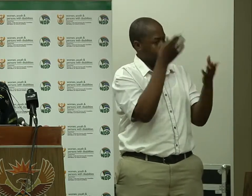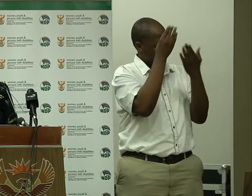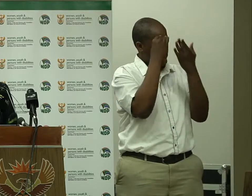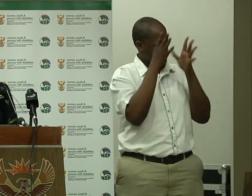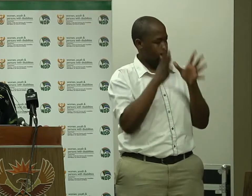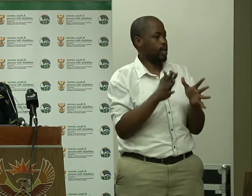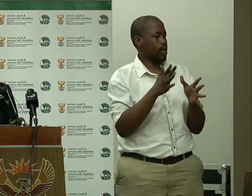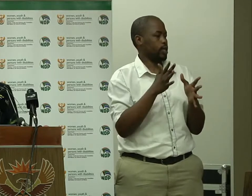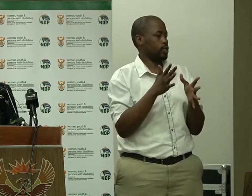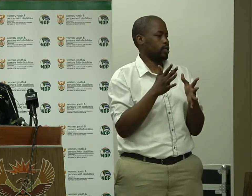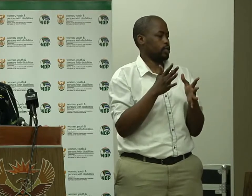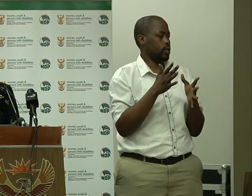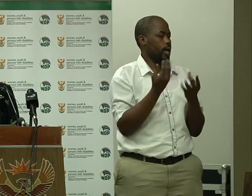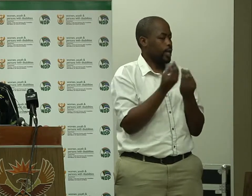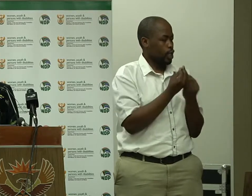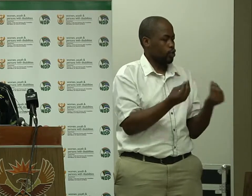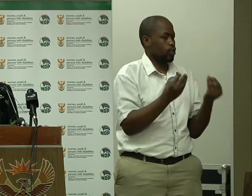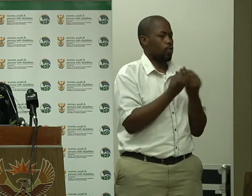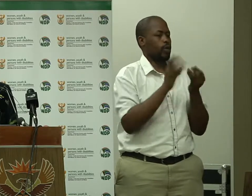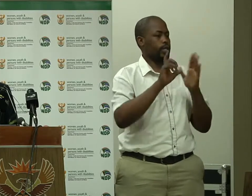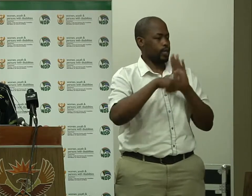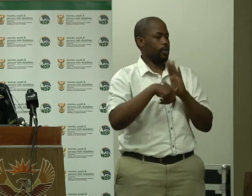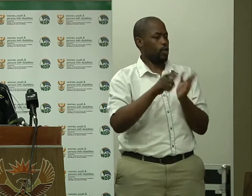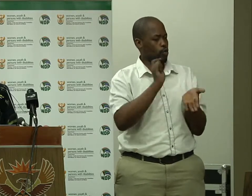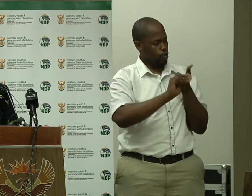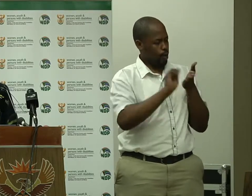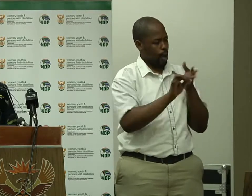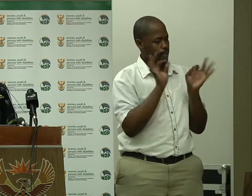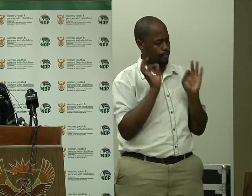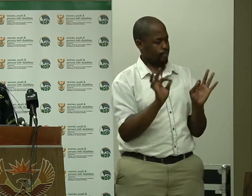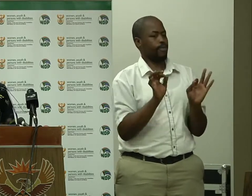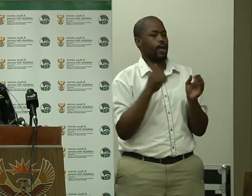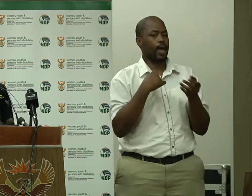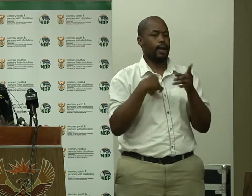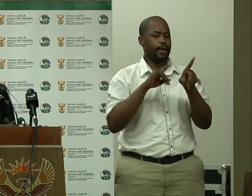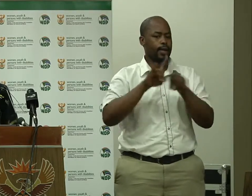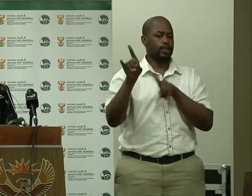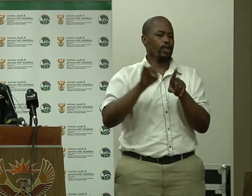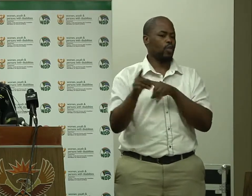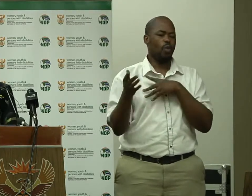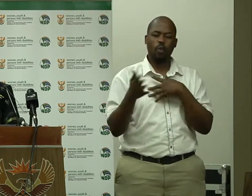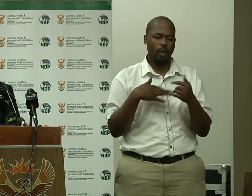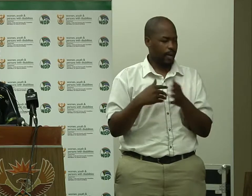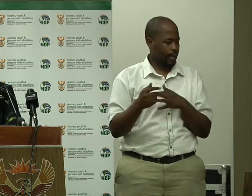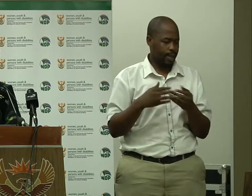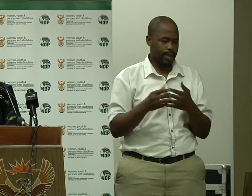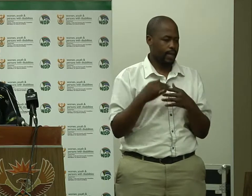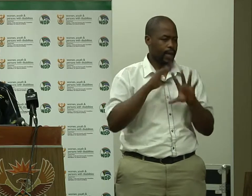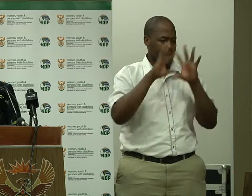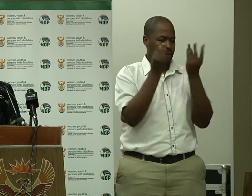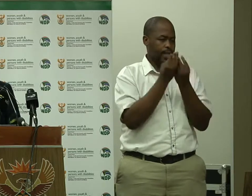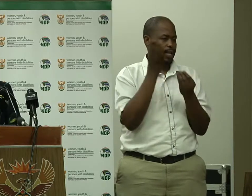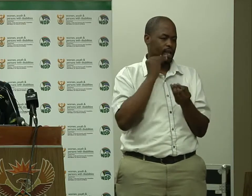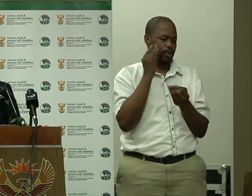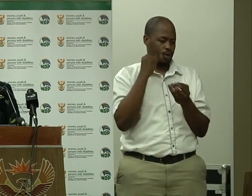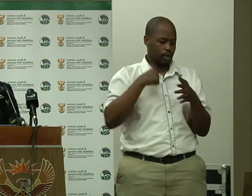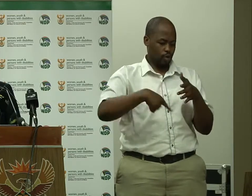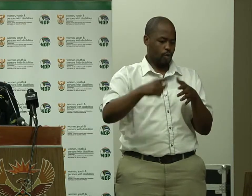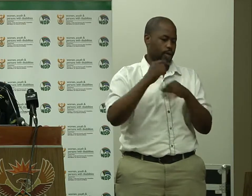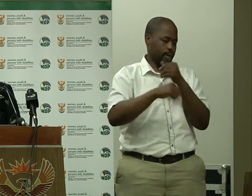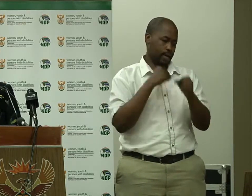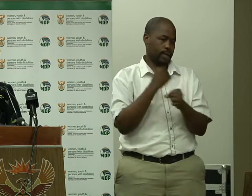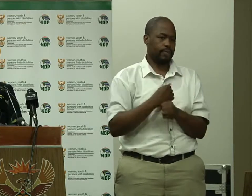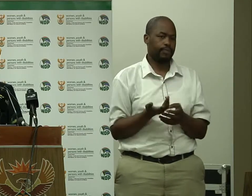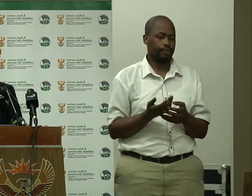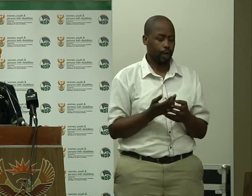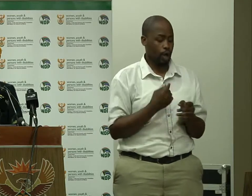with disabilities to write well and succeed, irrespective of what they've gone through. Week 2,